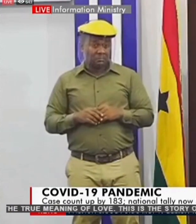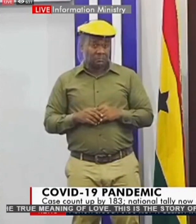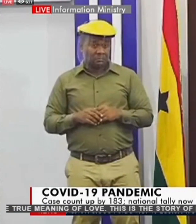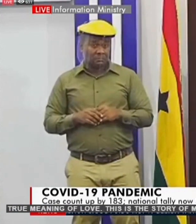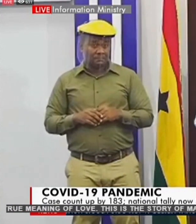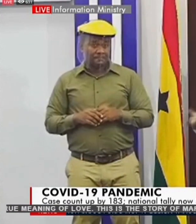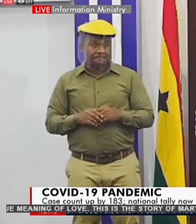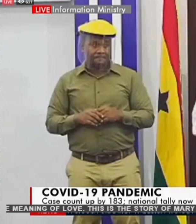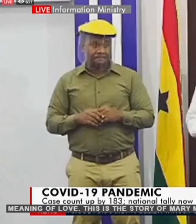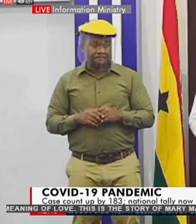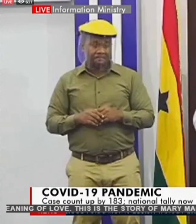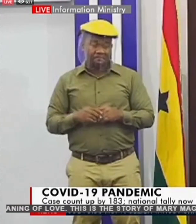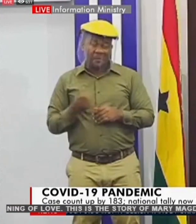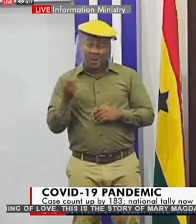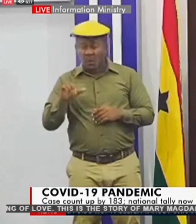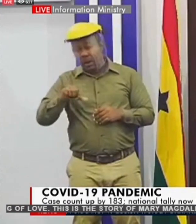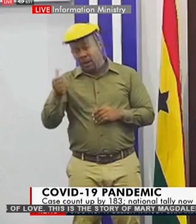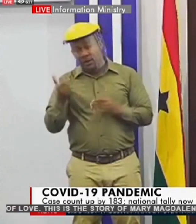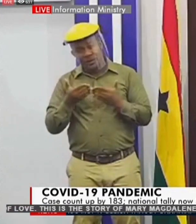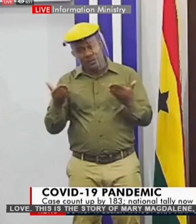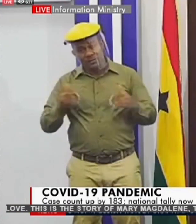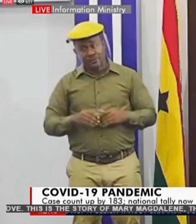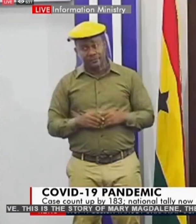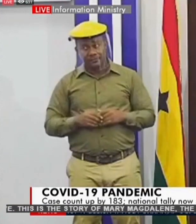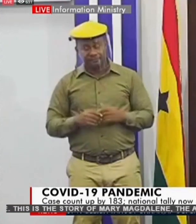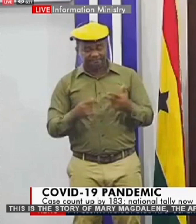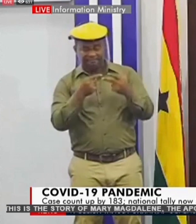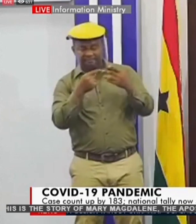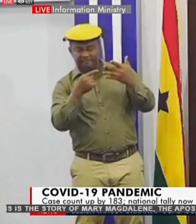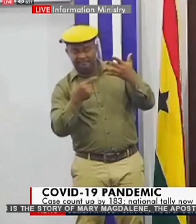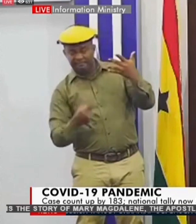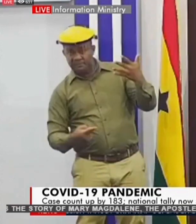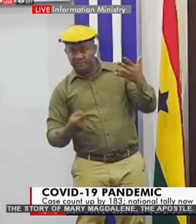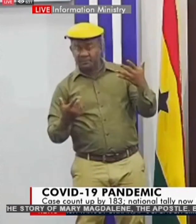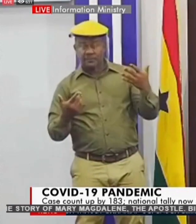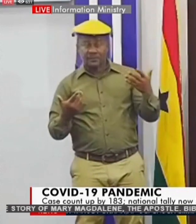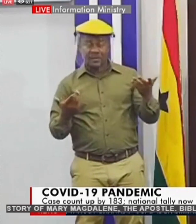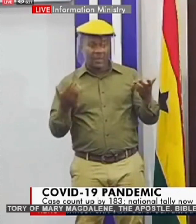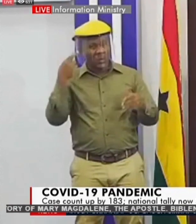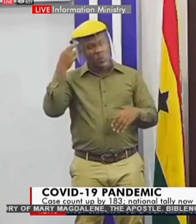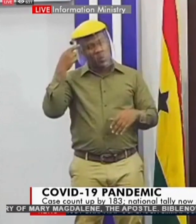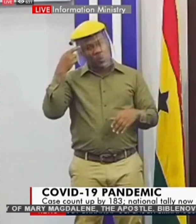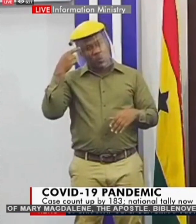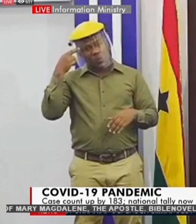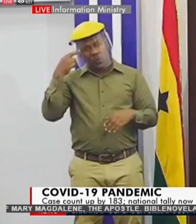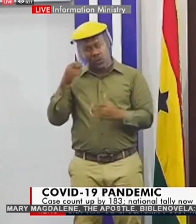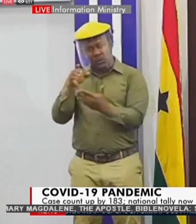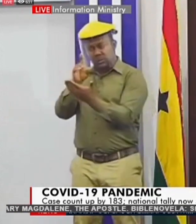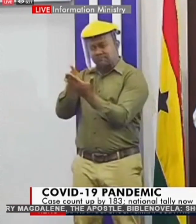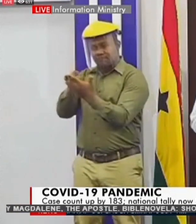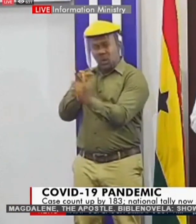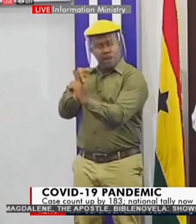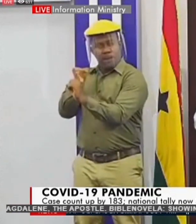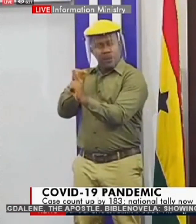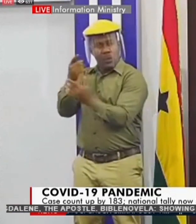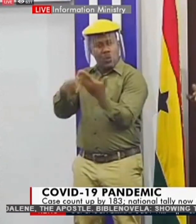or other things. The rest are also as a result